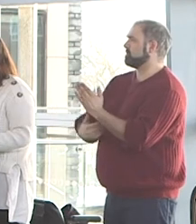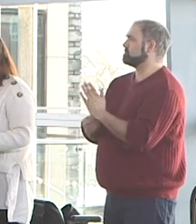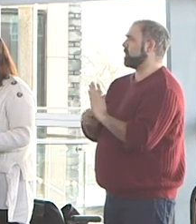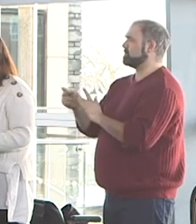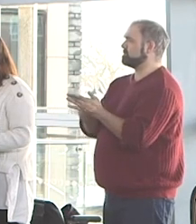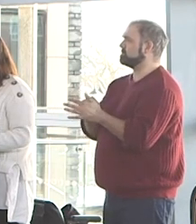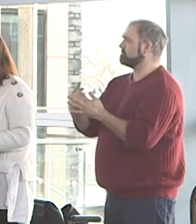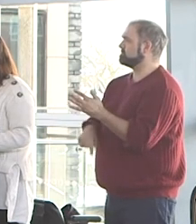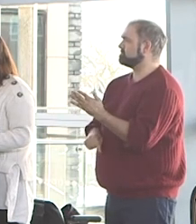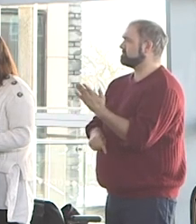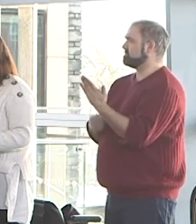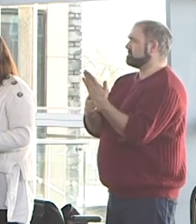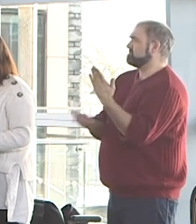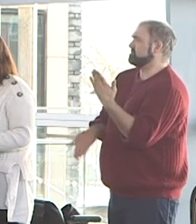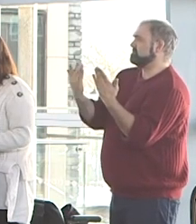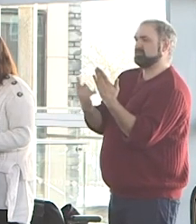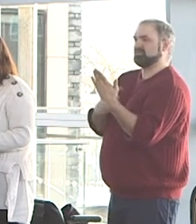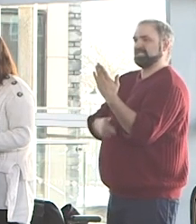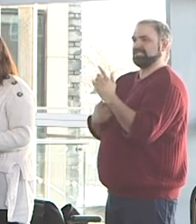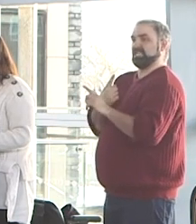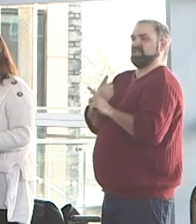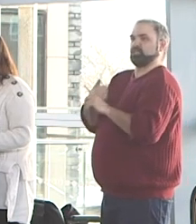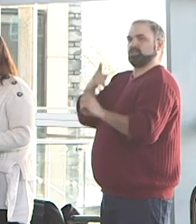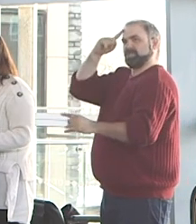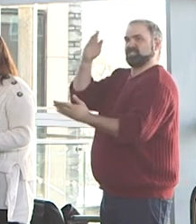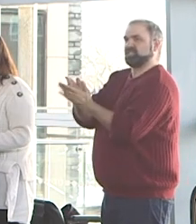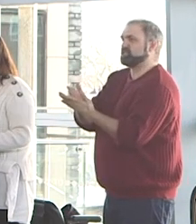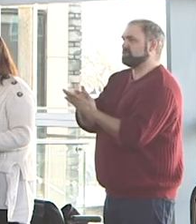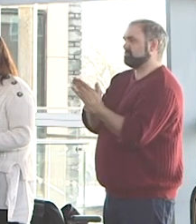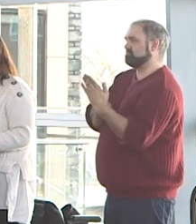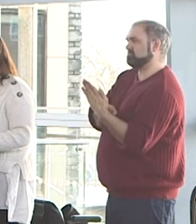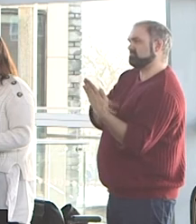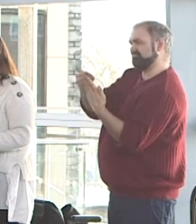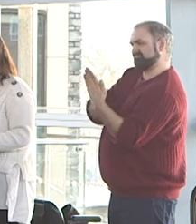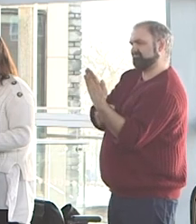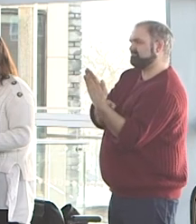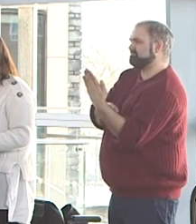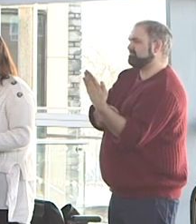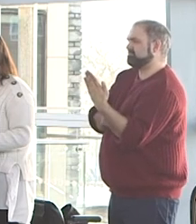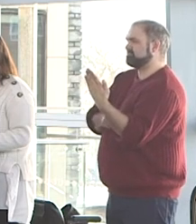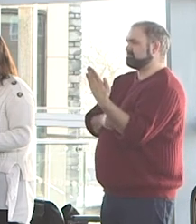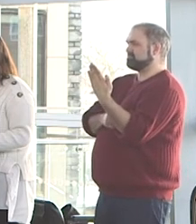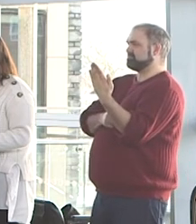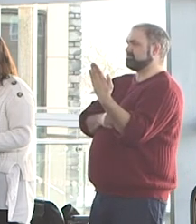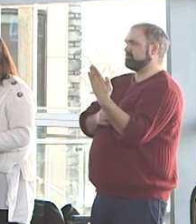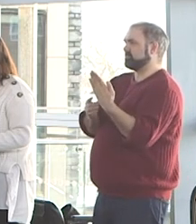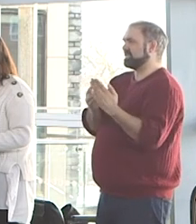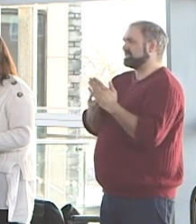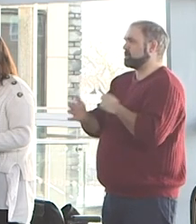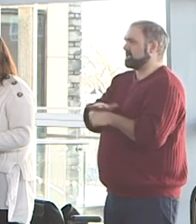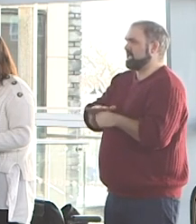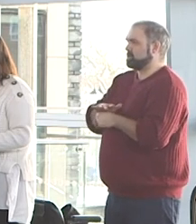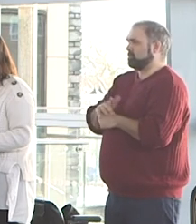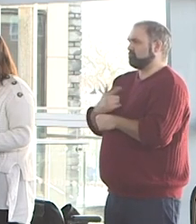NAM, in order to speed up the initial decision-making. Under NAM, its asylum claim is allocated a single case owner